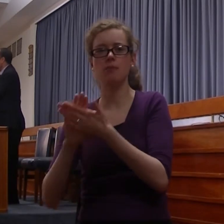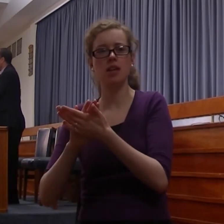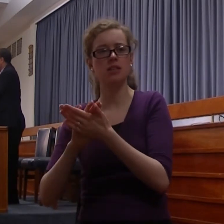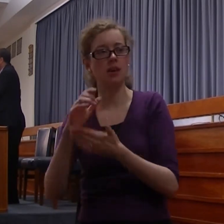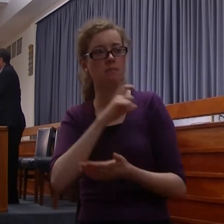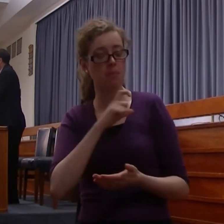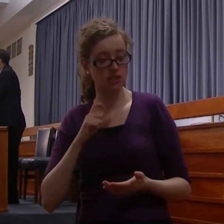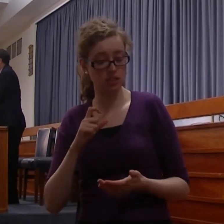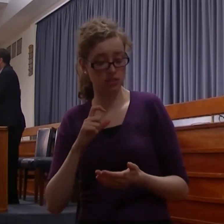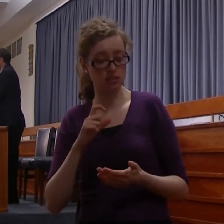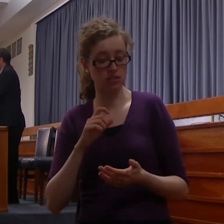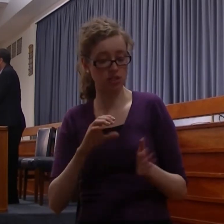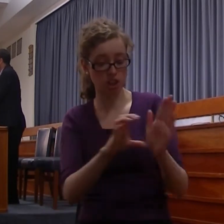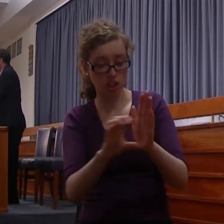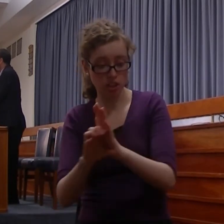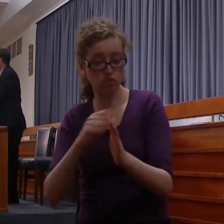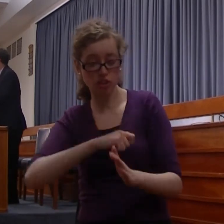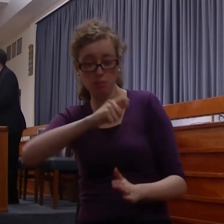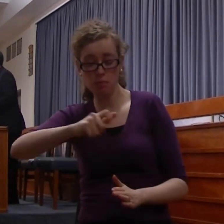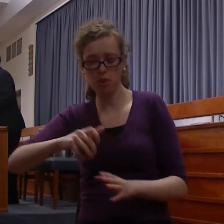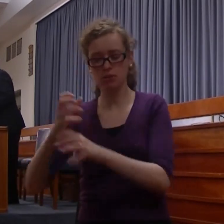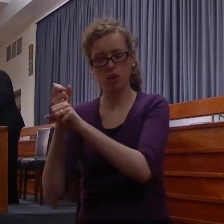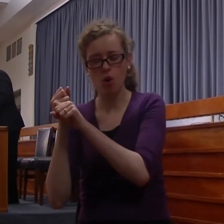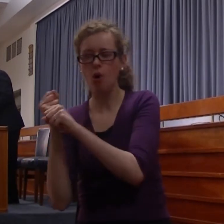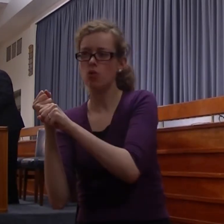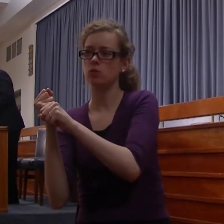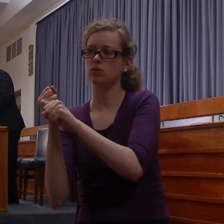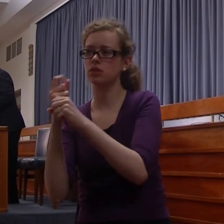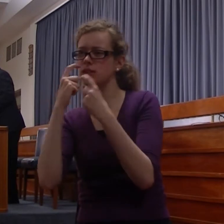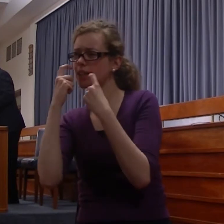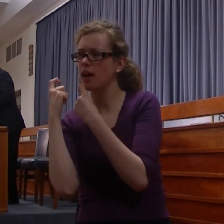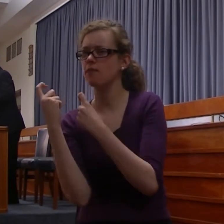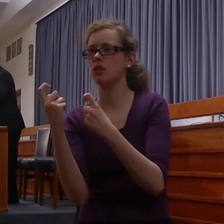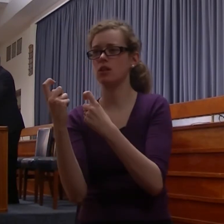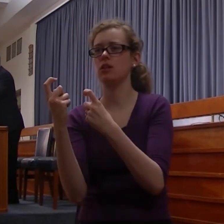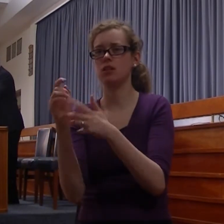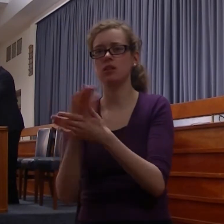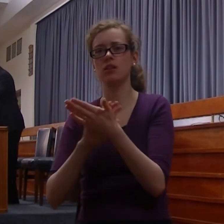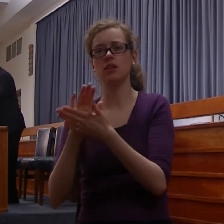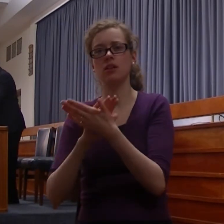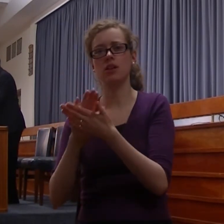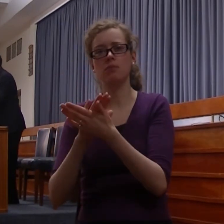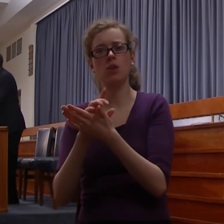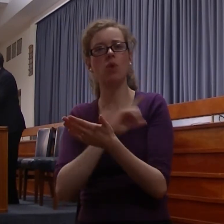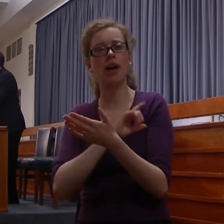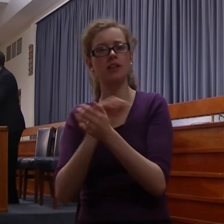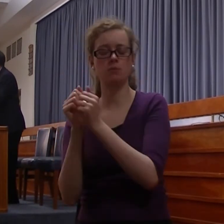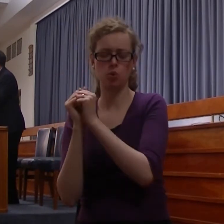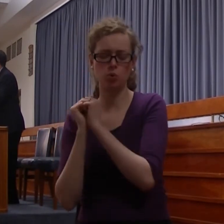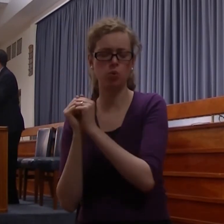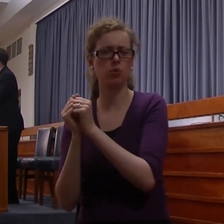great care. The Lord Jesus Christ is holding his messengers, he's holding his church in his